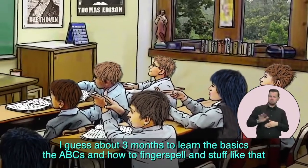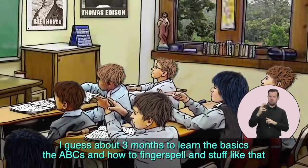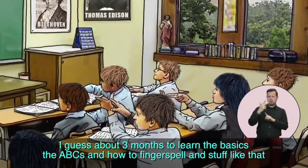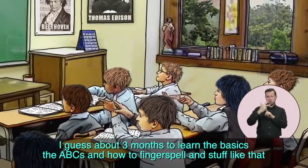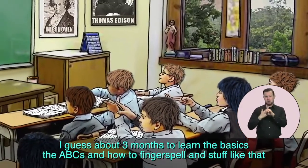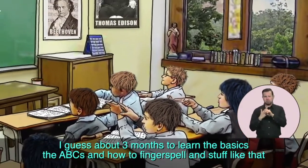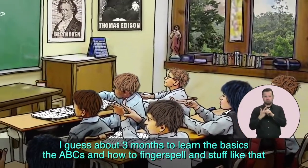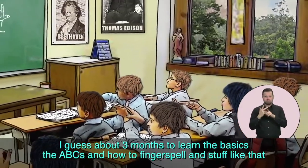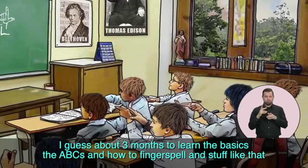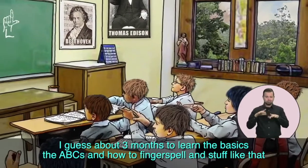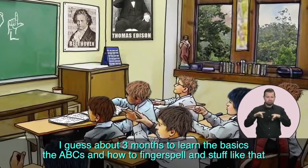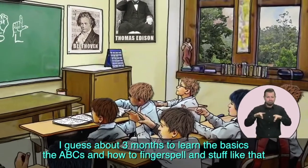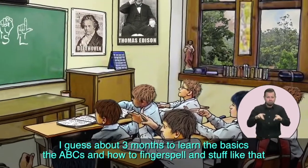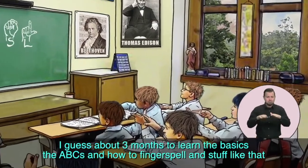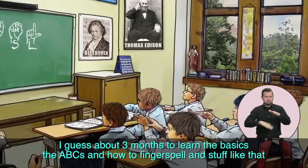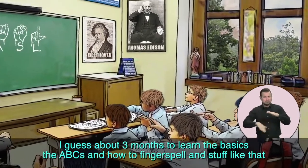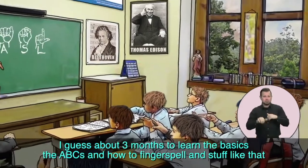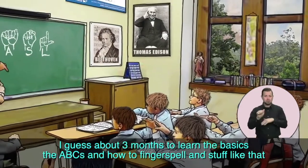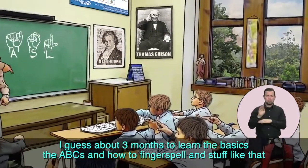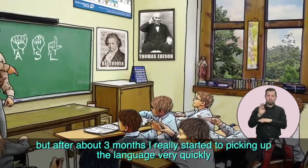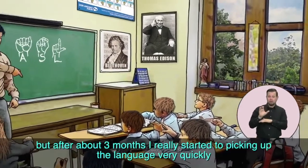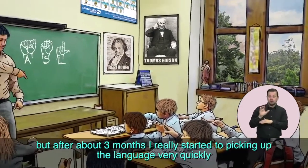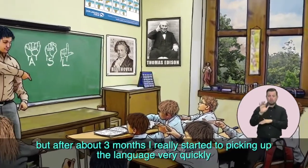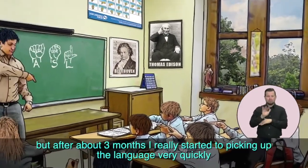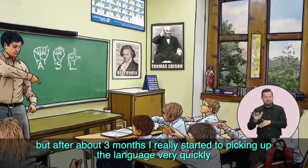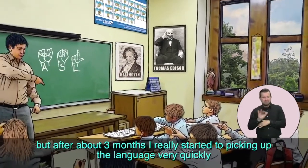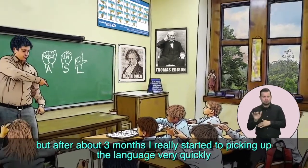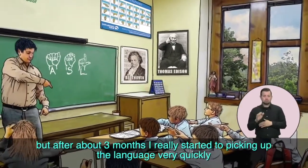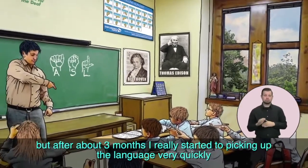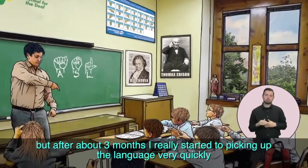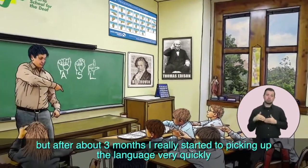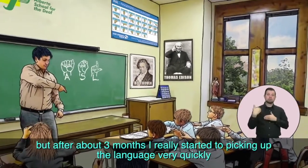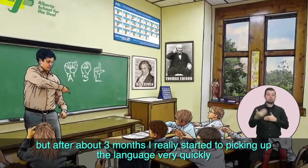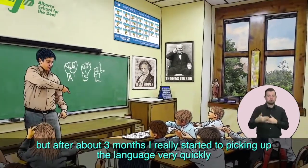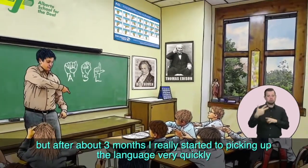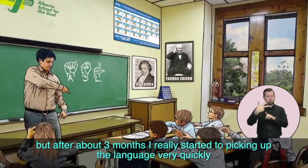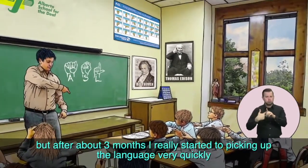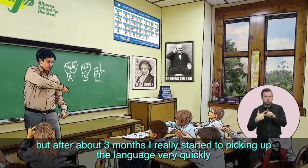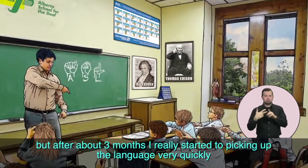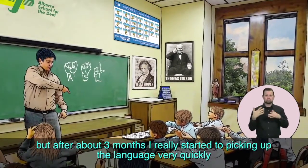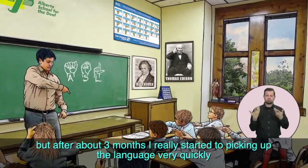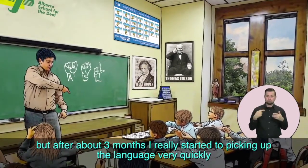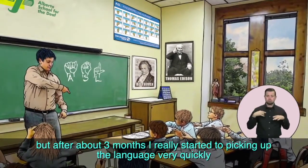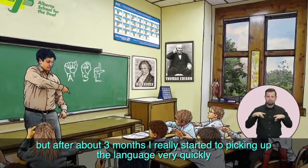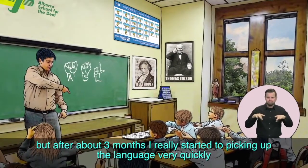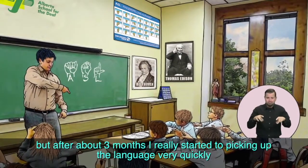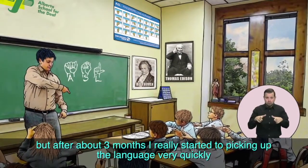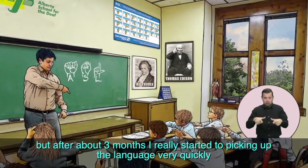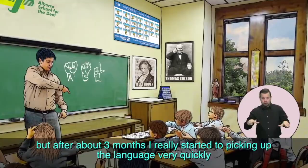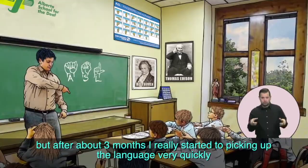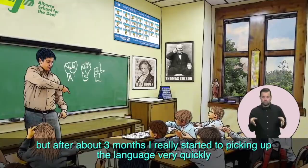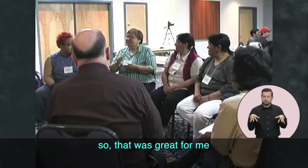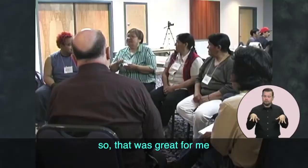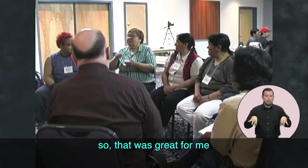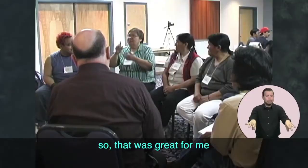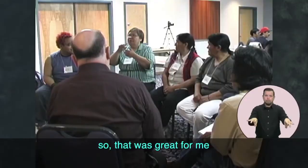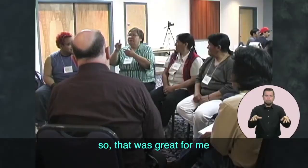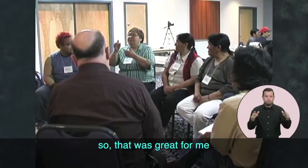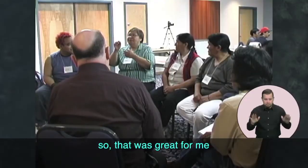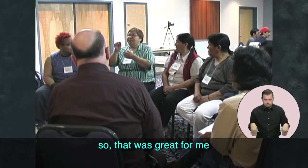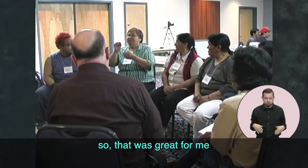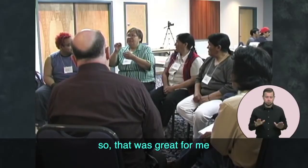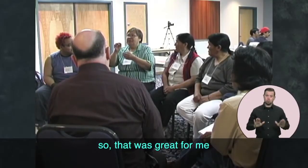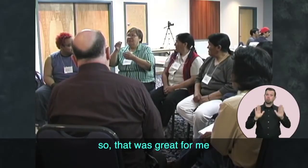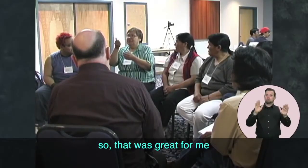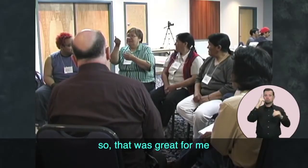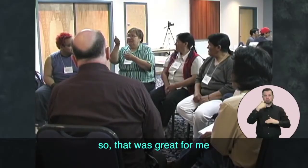the ABCs, like how to fingerspell and stuff like that. But after about 3 months, I really started picking up the language very, very quickly. So that was great